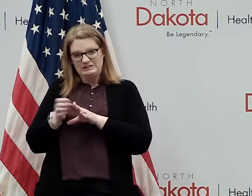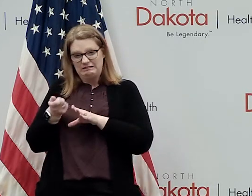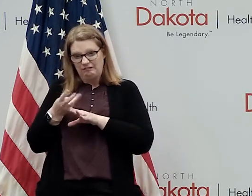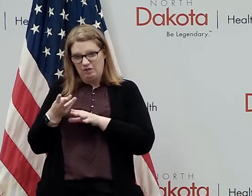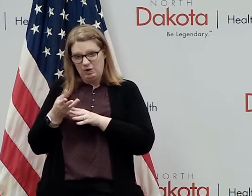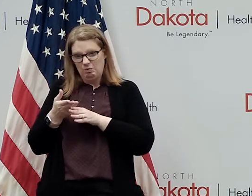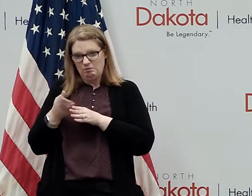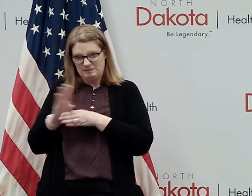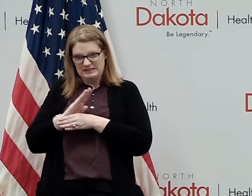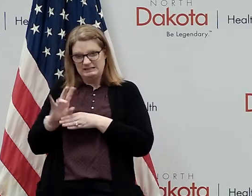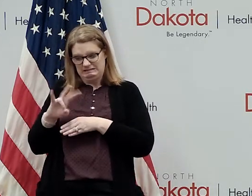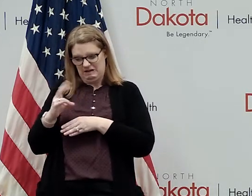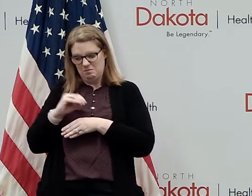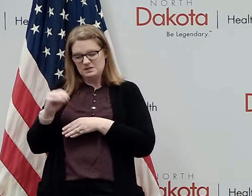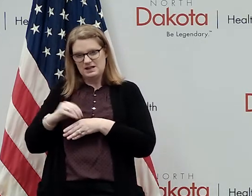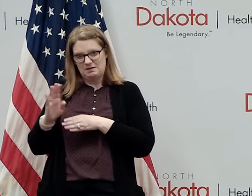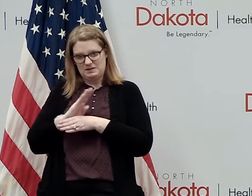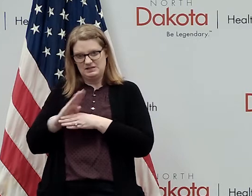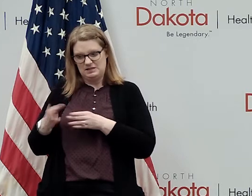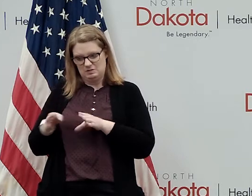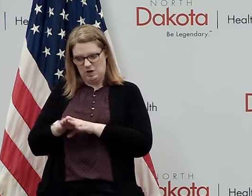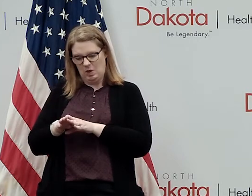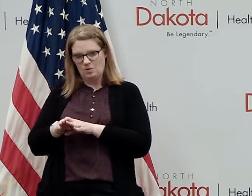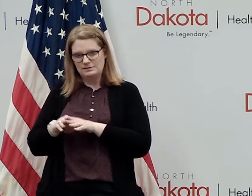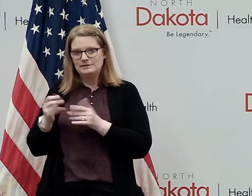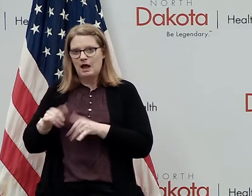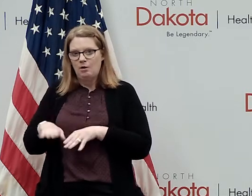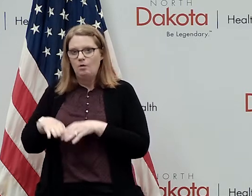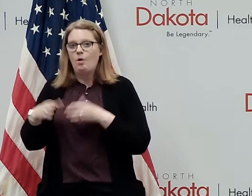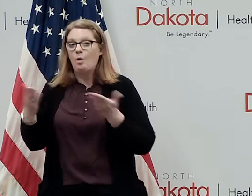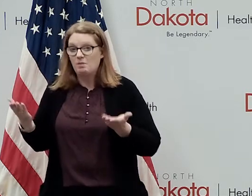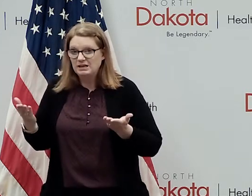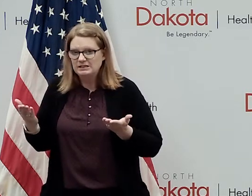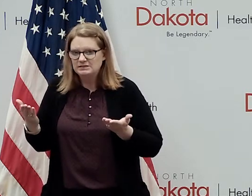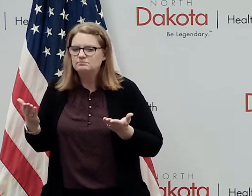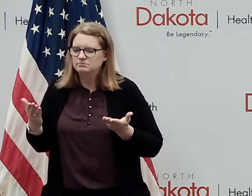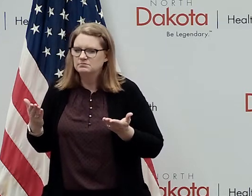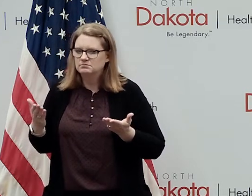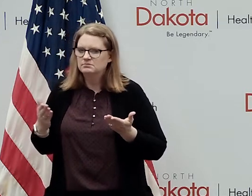first to open up. We are, continuing again just